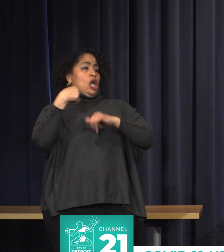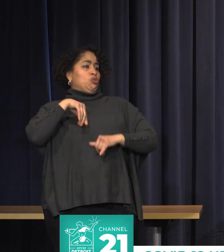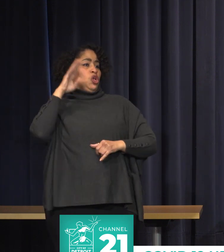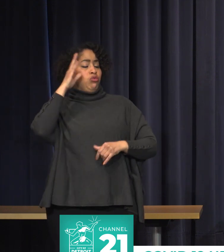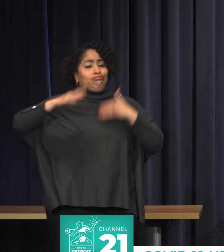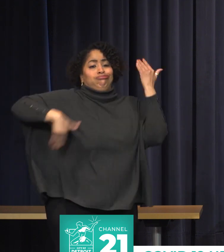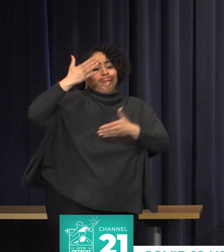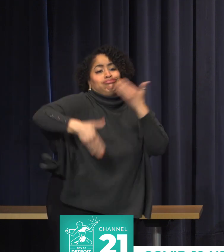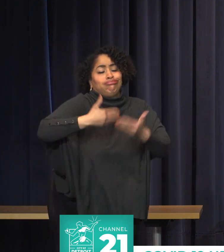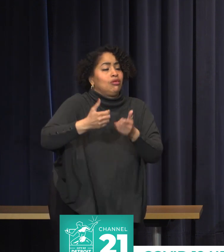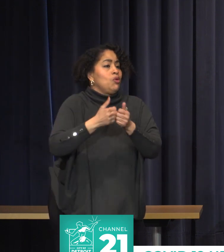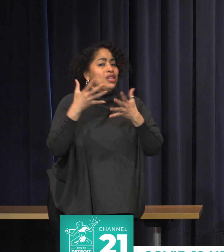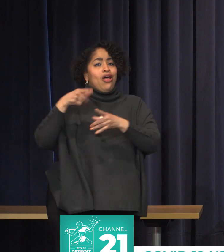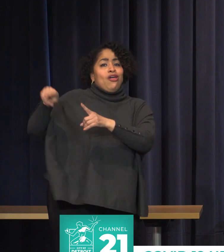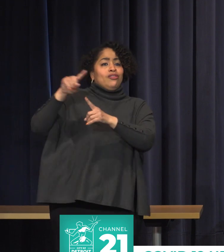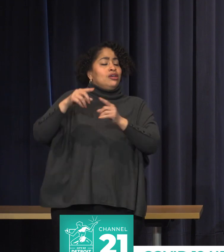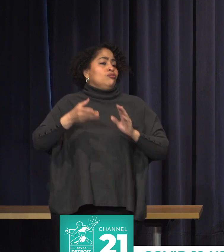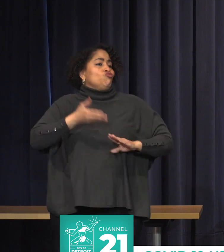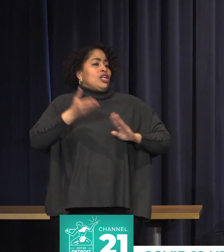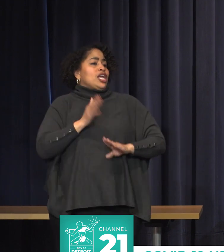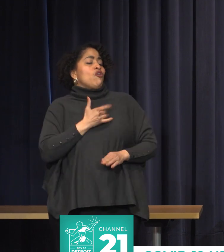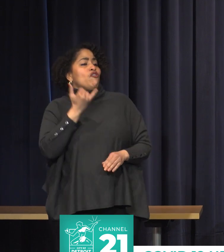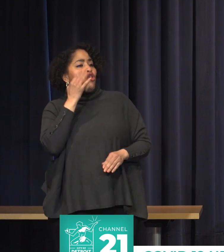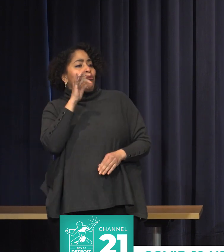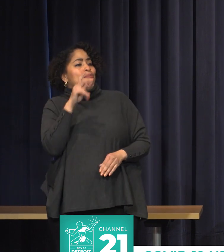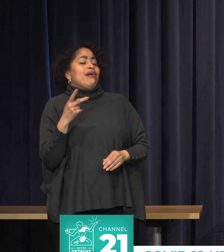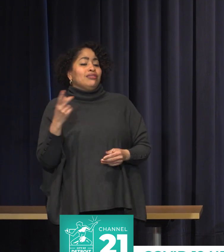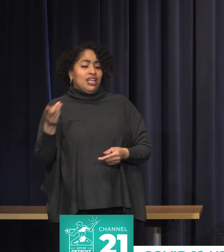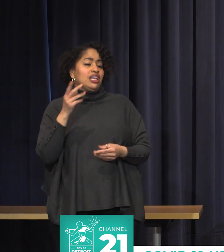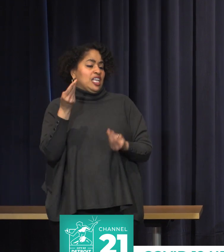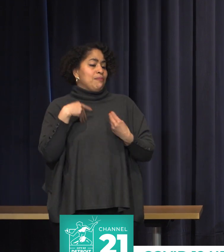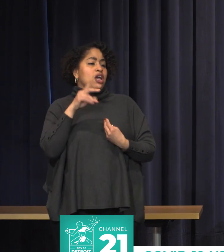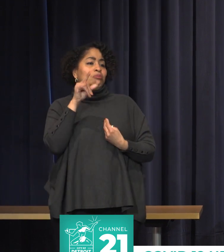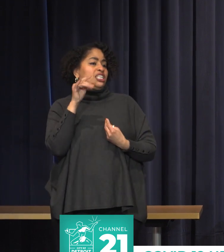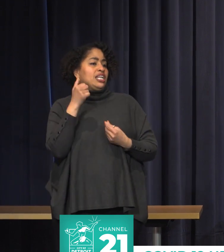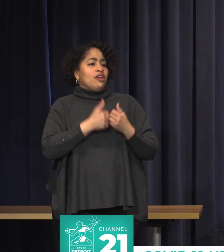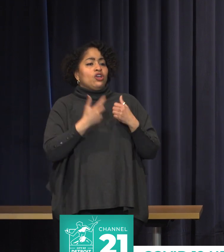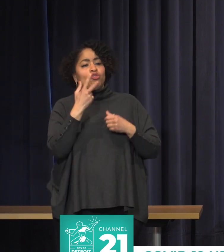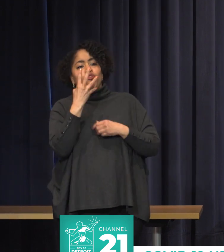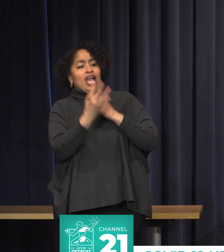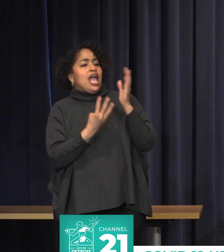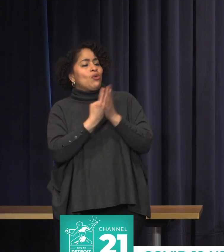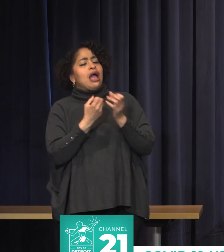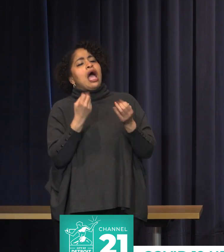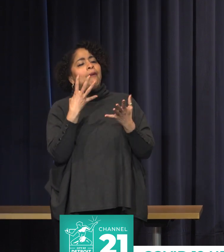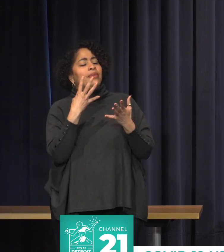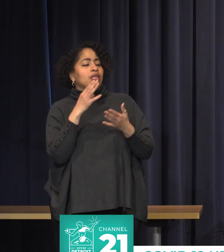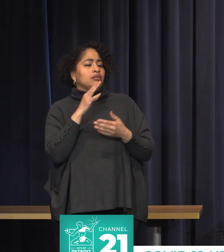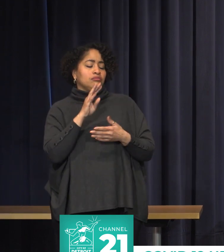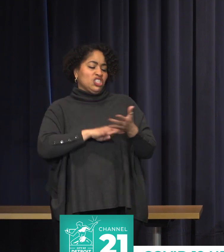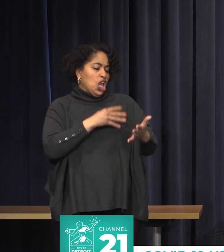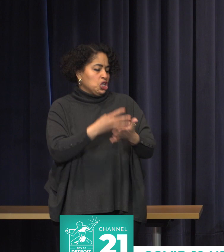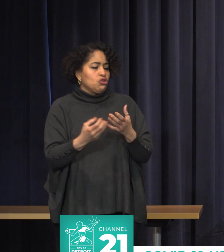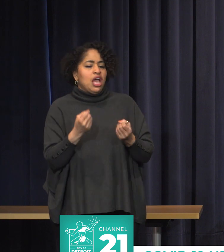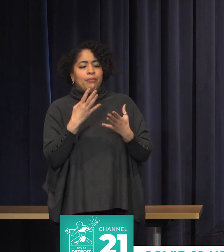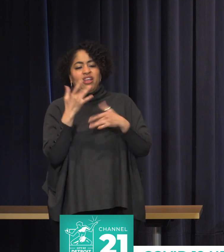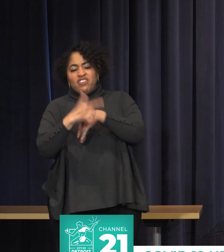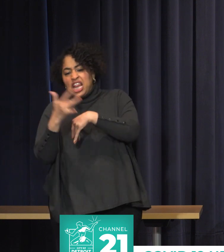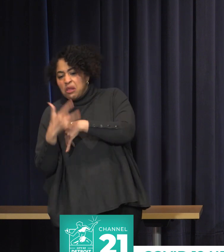phone banks. And so they send me an update every 2 or 3 hours on how many are booked, what the schedule is, how many slots we